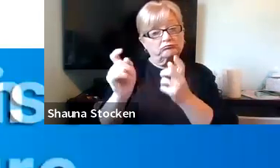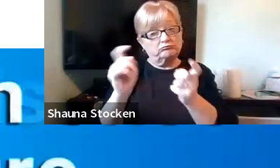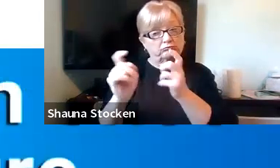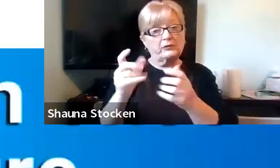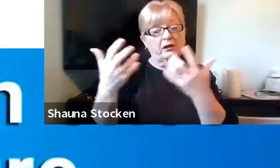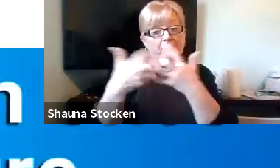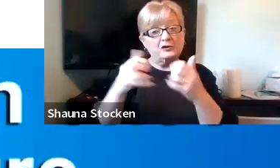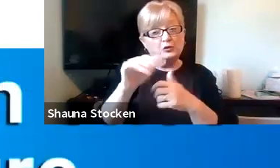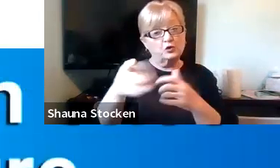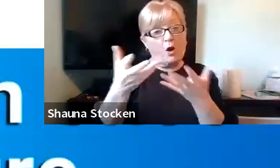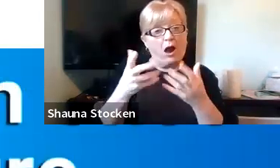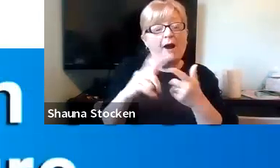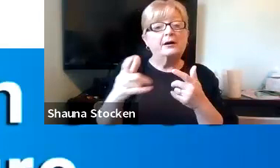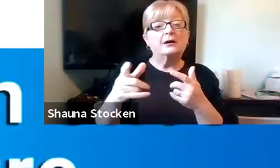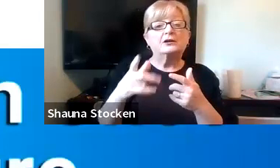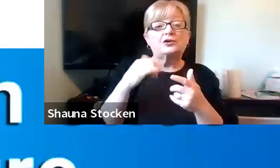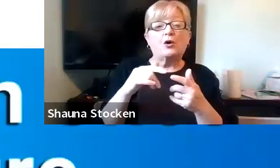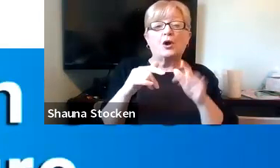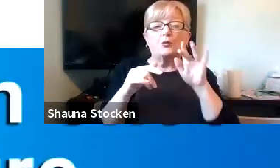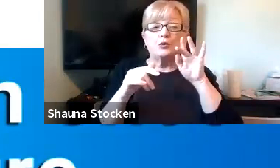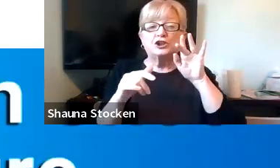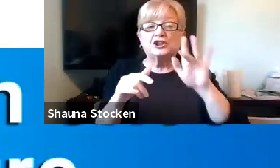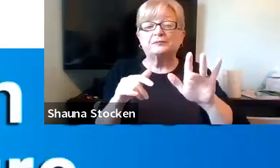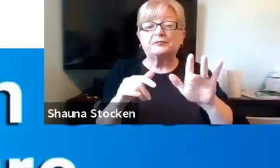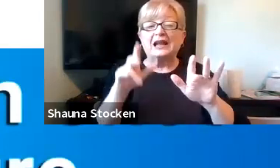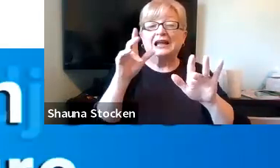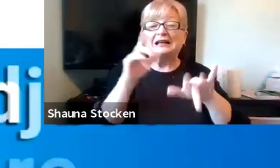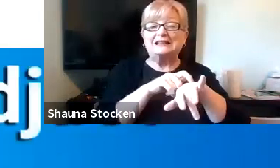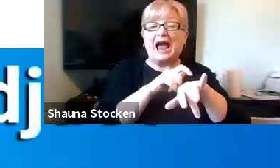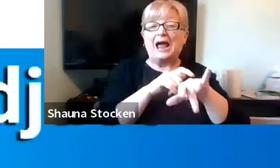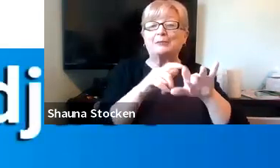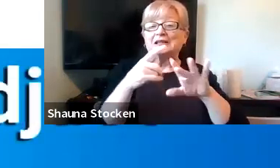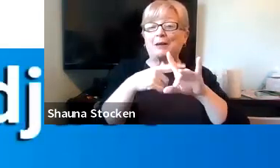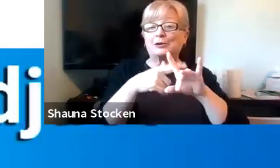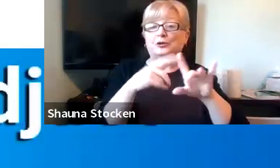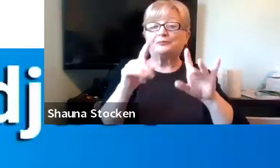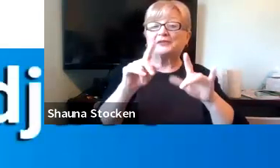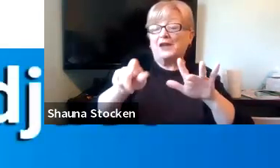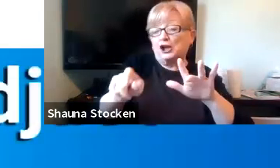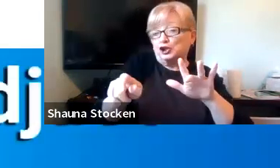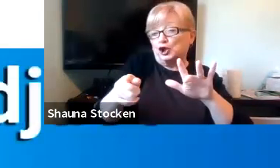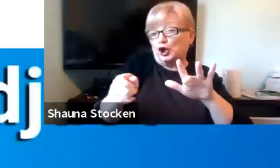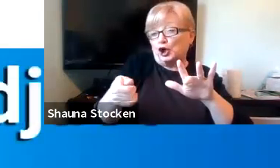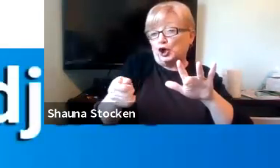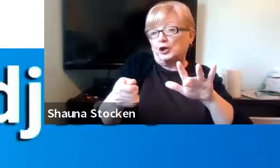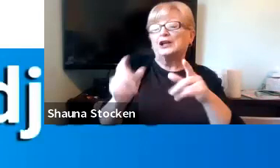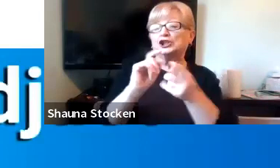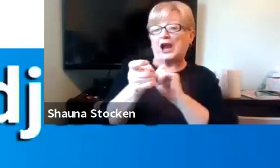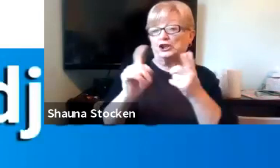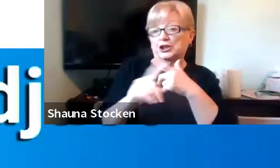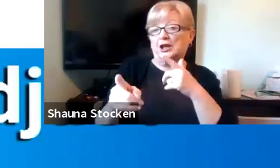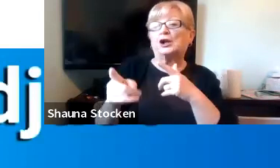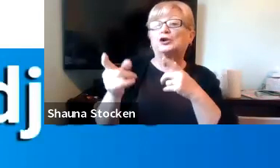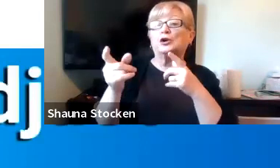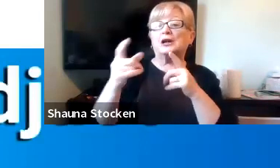fry. Press the time temperature button once to control the temperature. Turn the control knob to adjust the temperature. Turning the